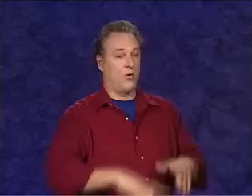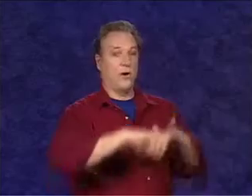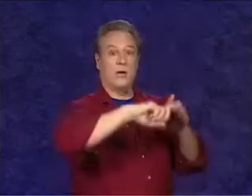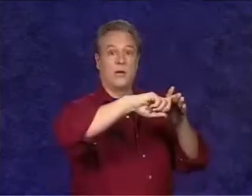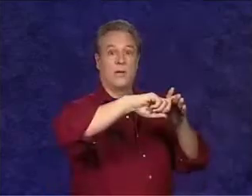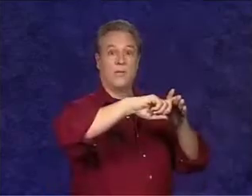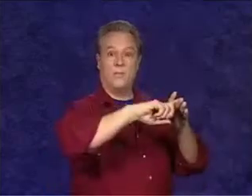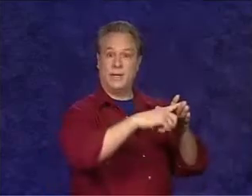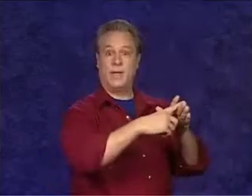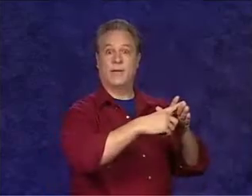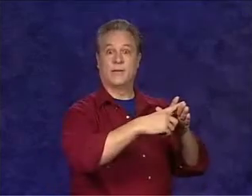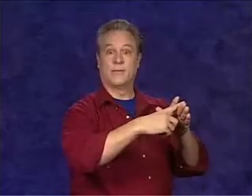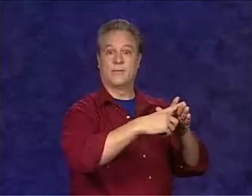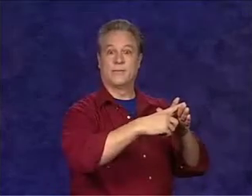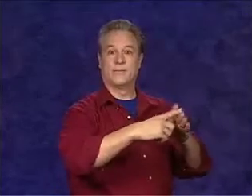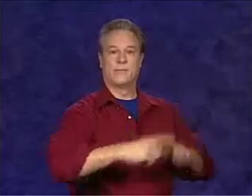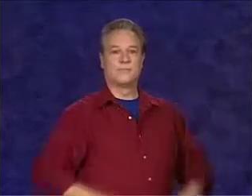for begin.